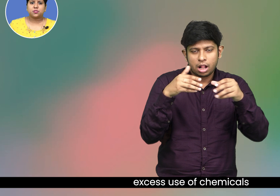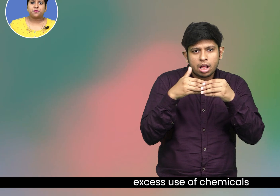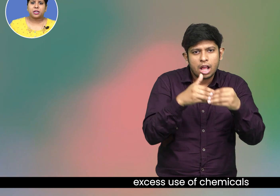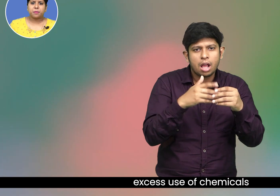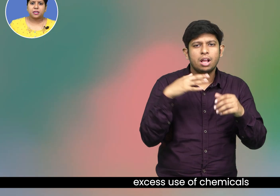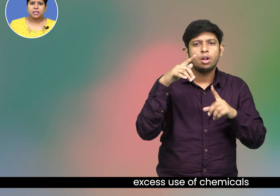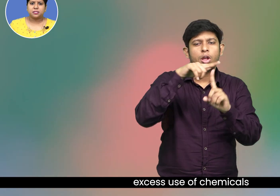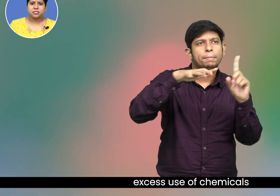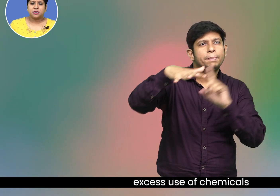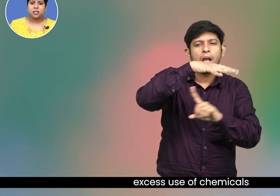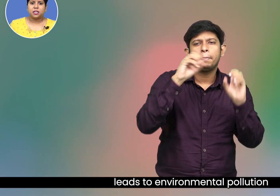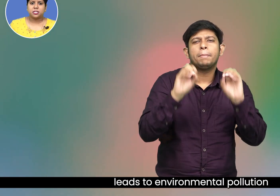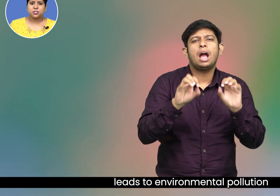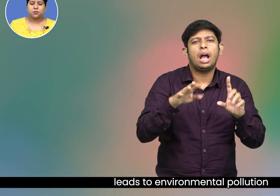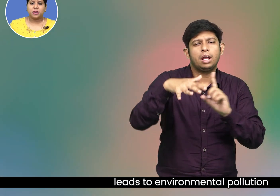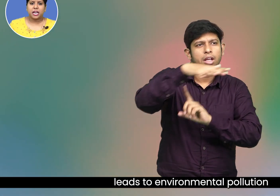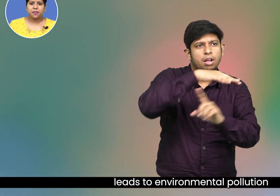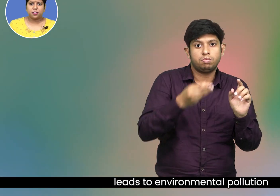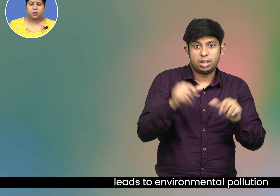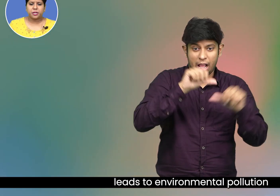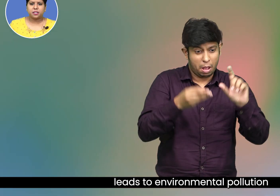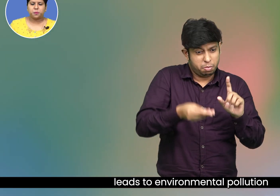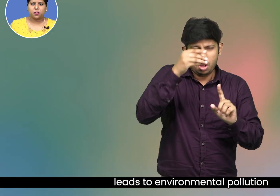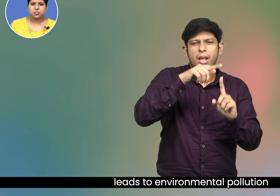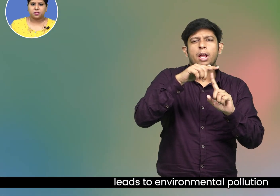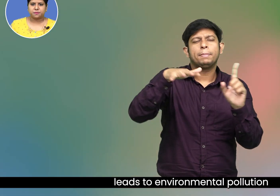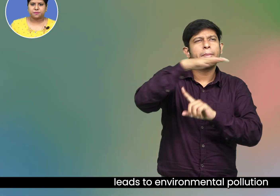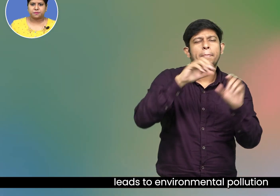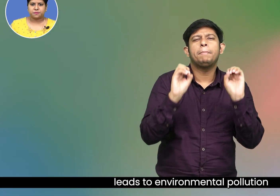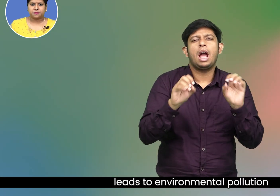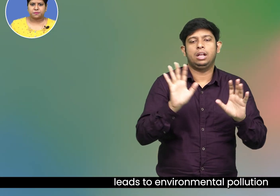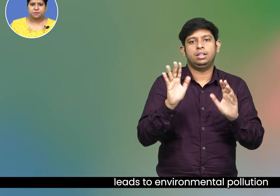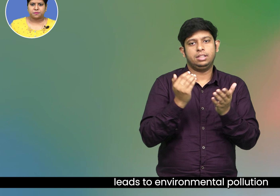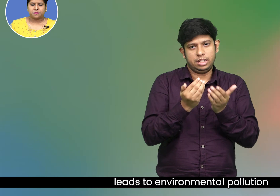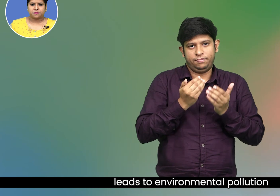Excess use of chemicals leads to environmental pollution.